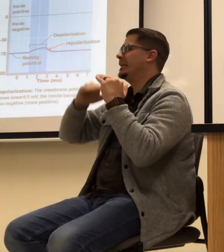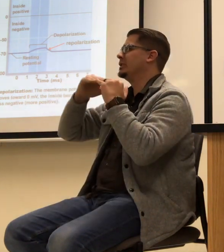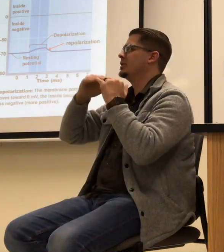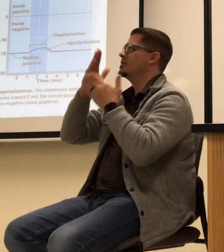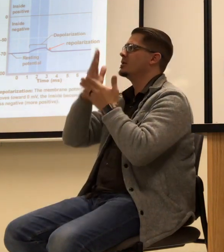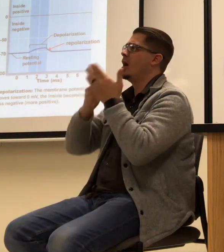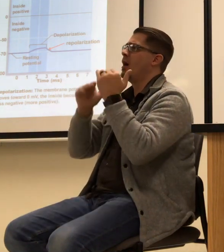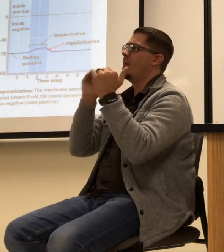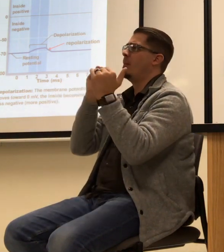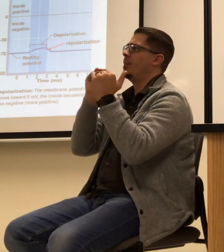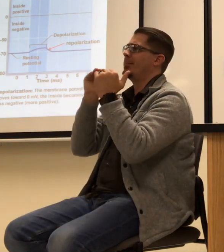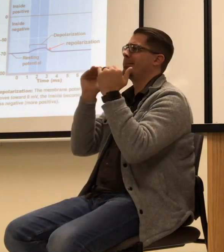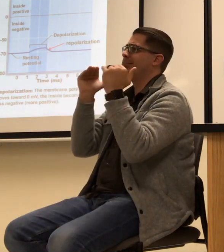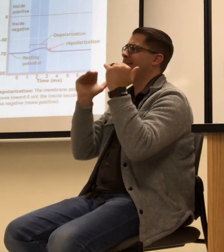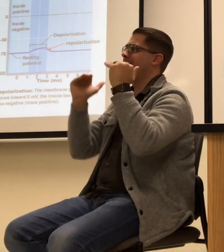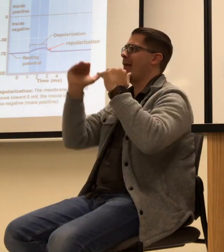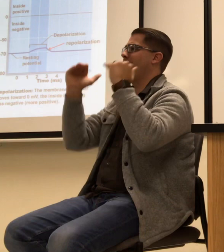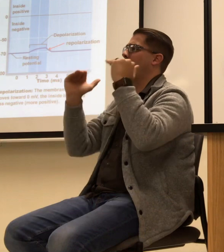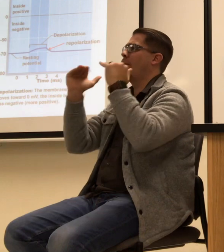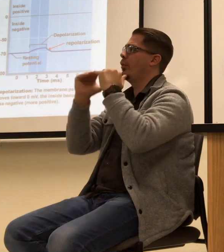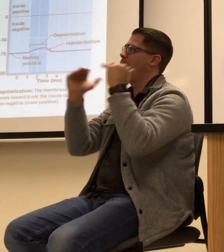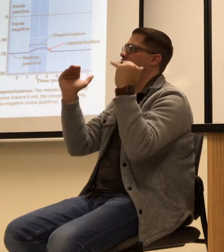some